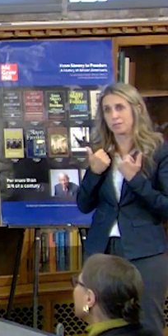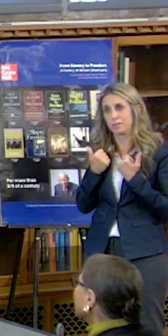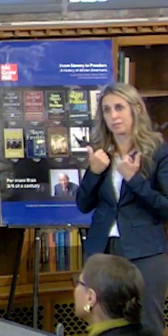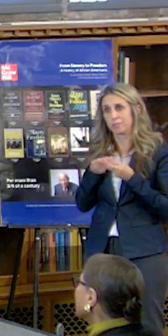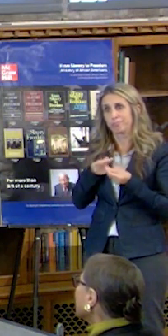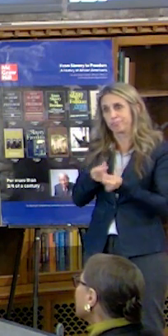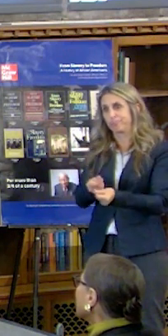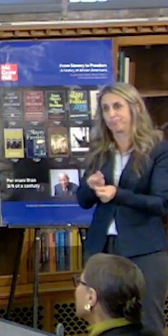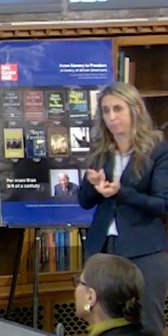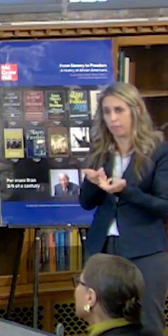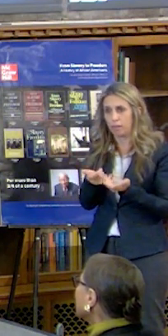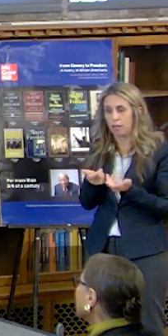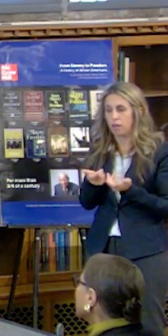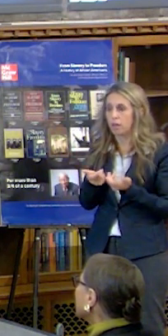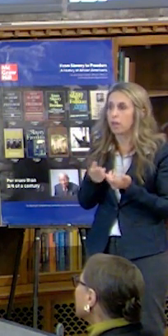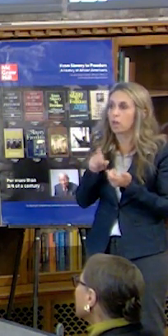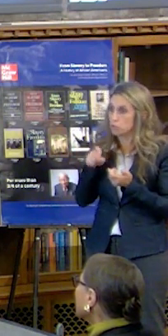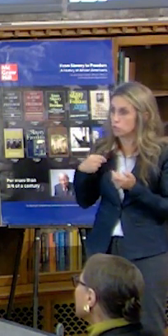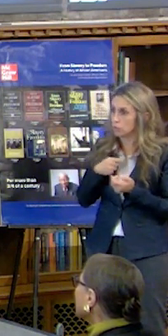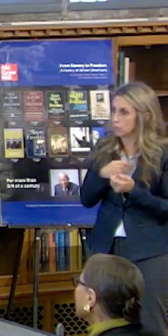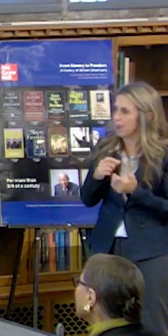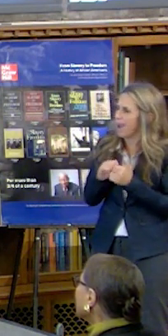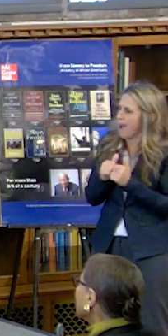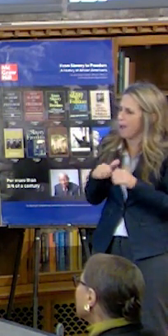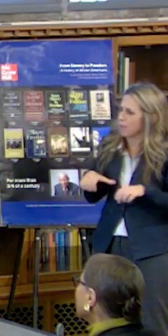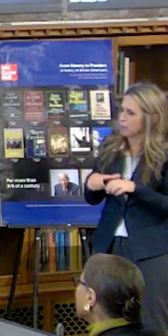we should we